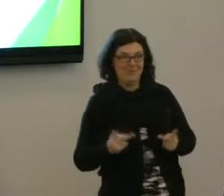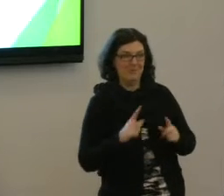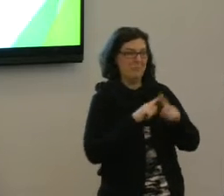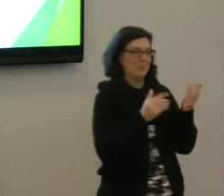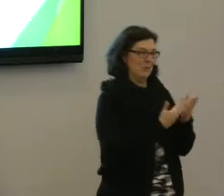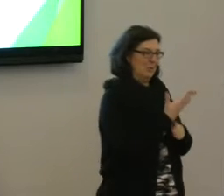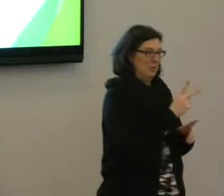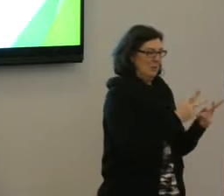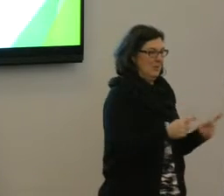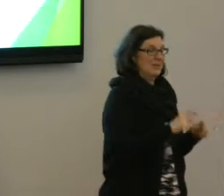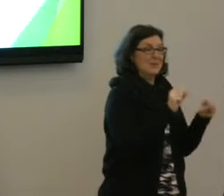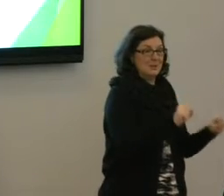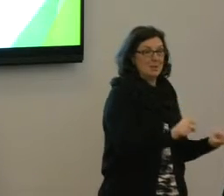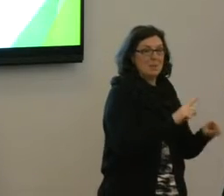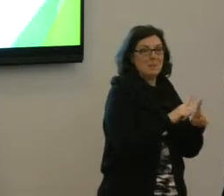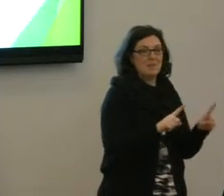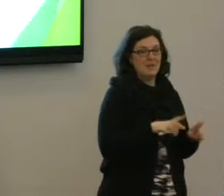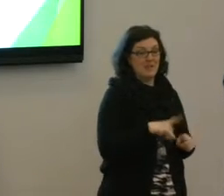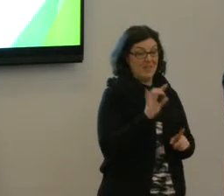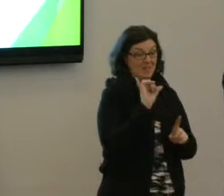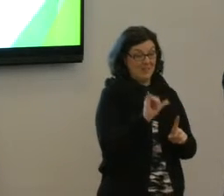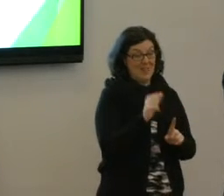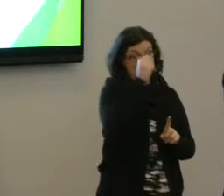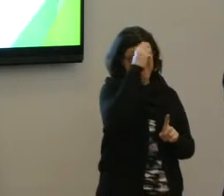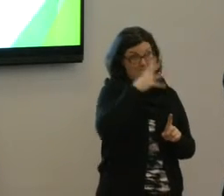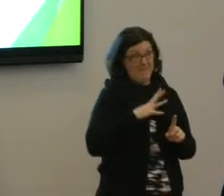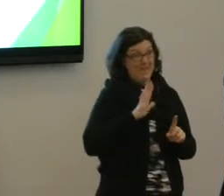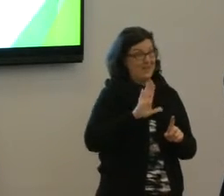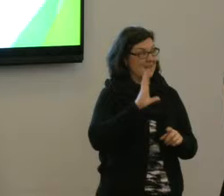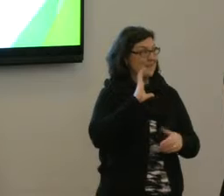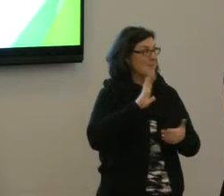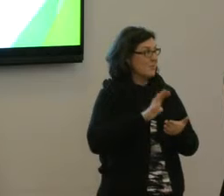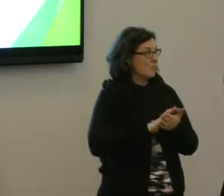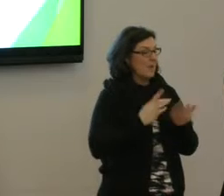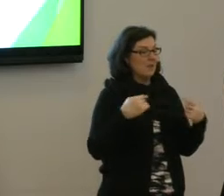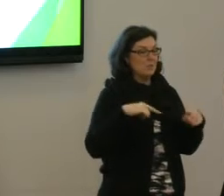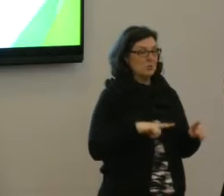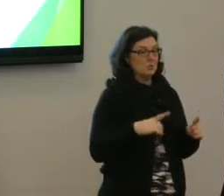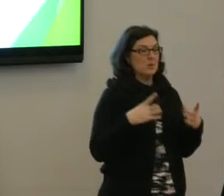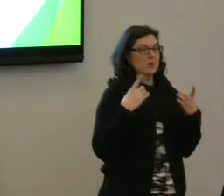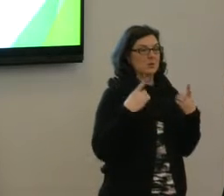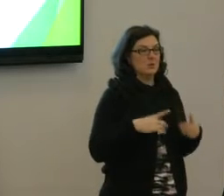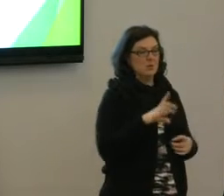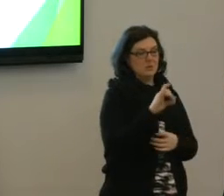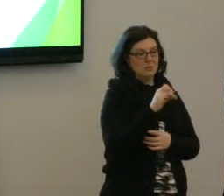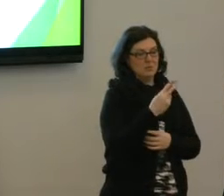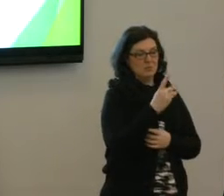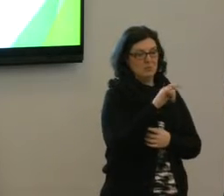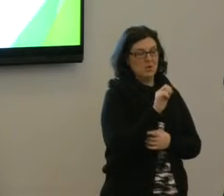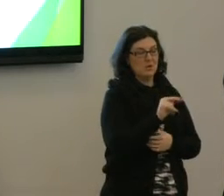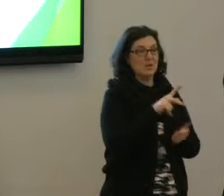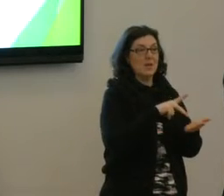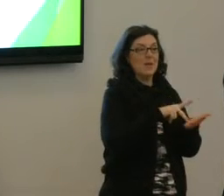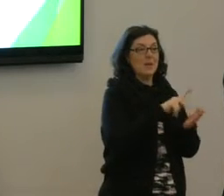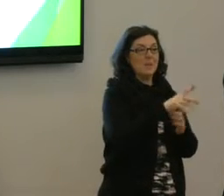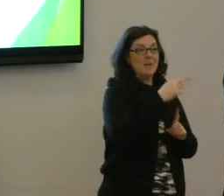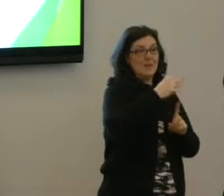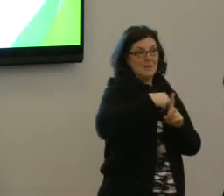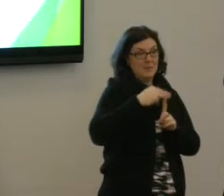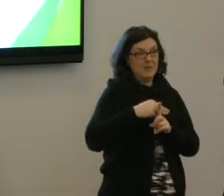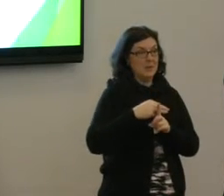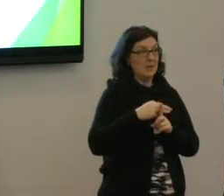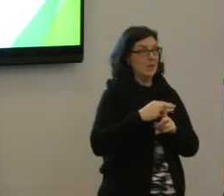it turned out, he found out that man and his wife, during the Depression, had paid the mortgage to keep the synagogue